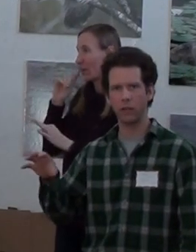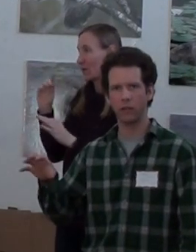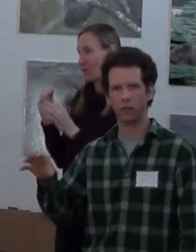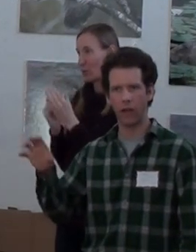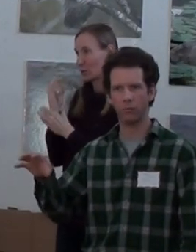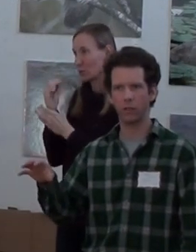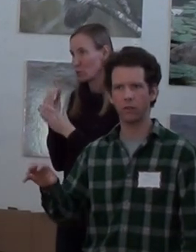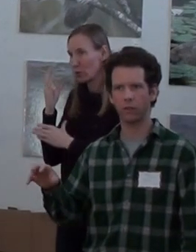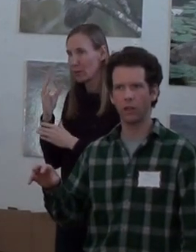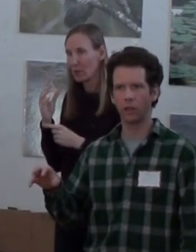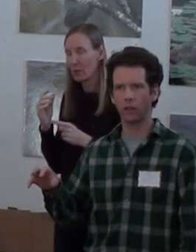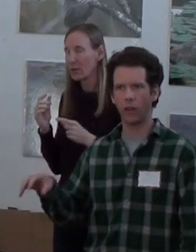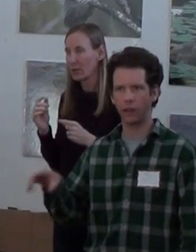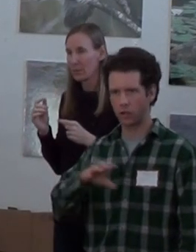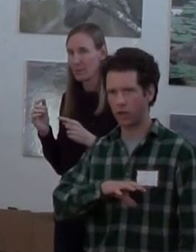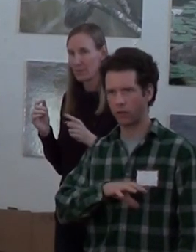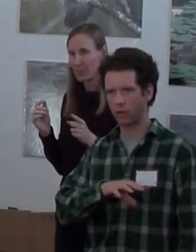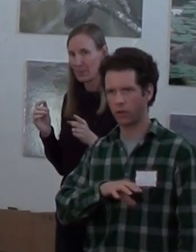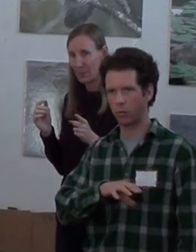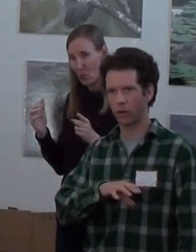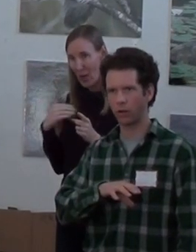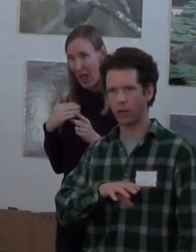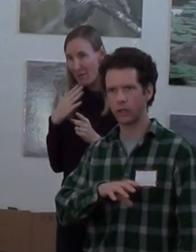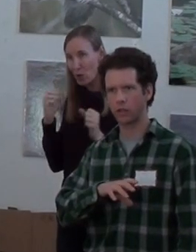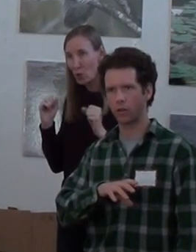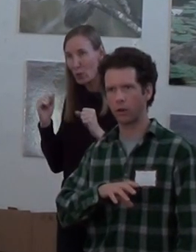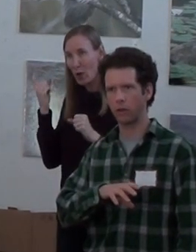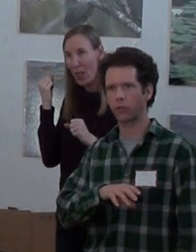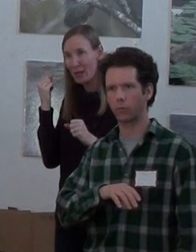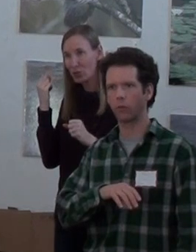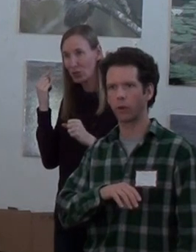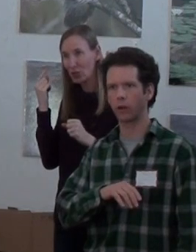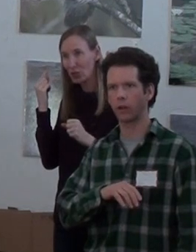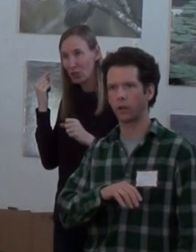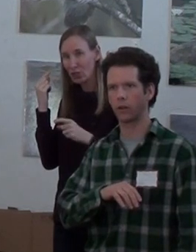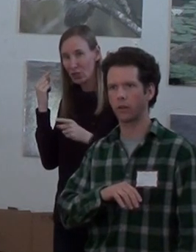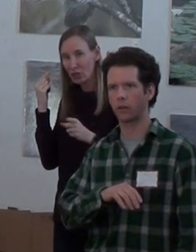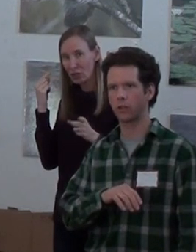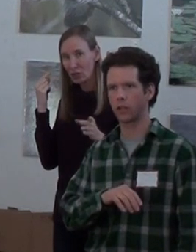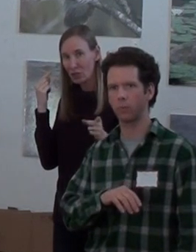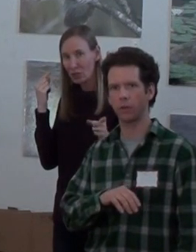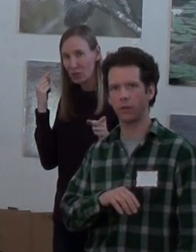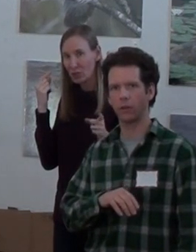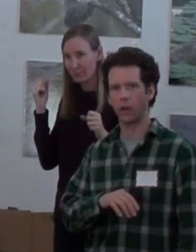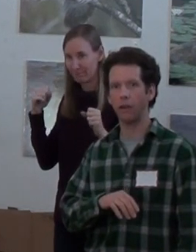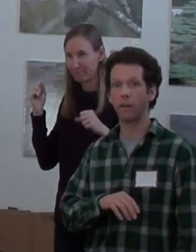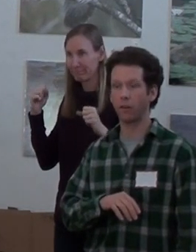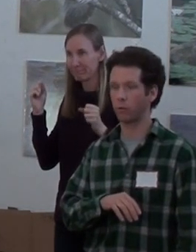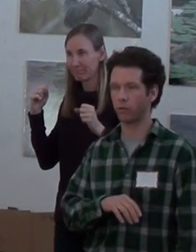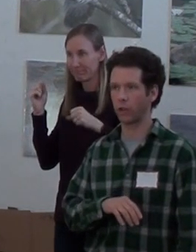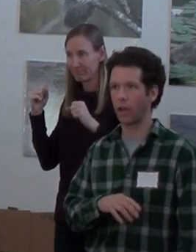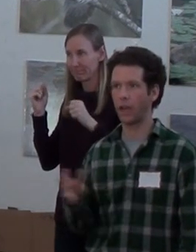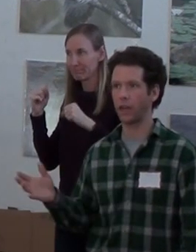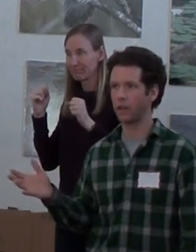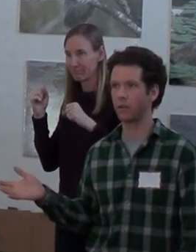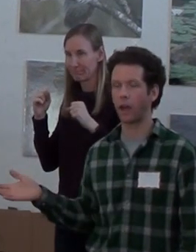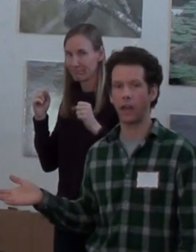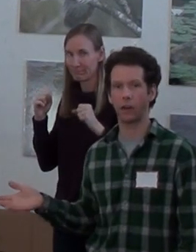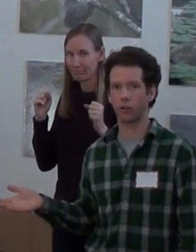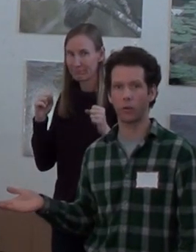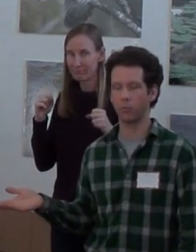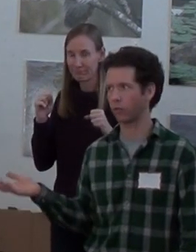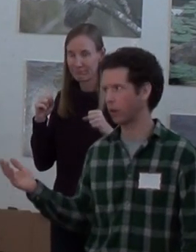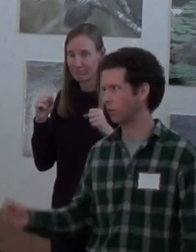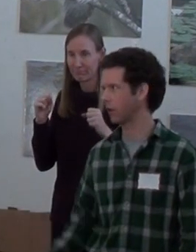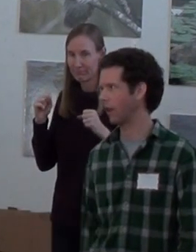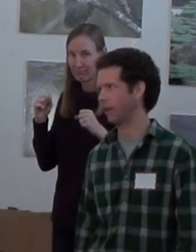Did most of you guys who have bees or have bees, did you guys have a good winter last year? A lot of bees come through the winter in good shape. I found it was like, I had